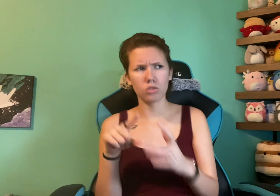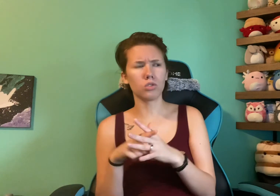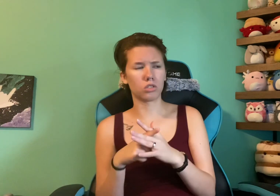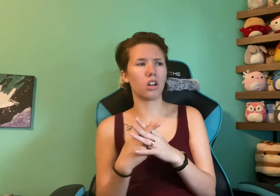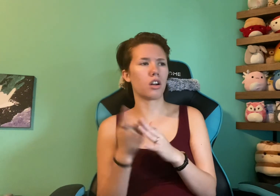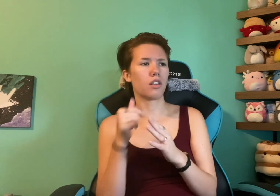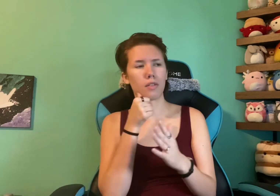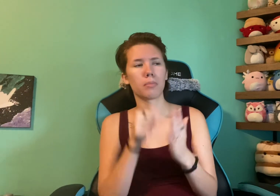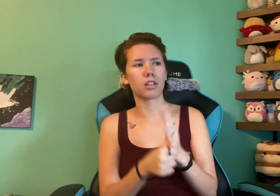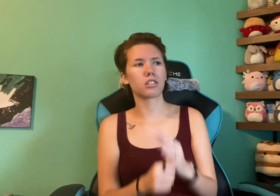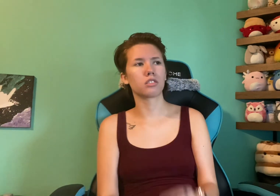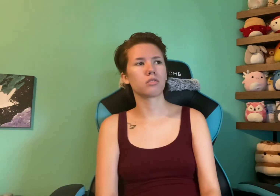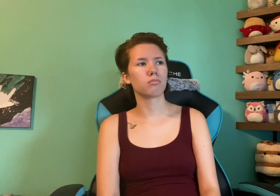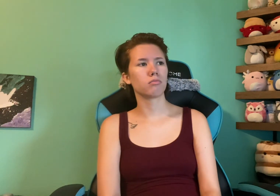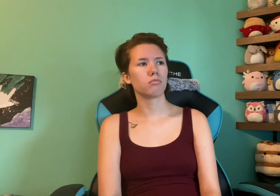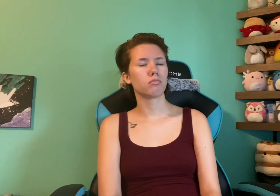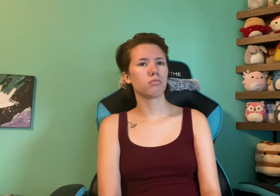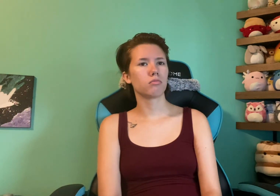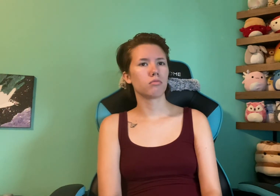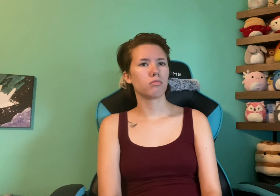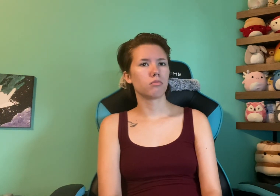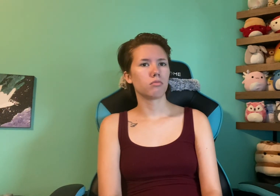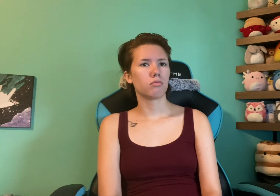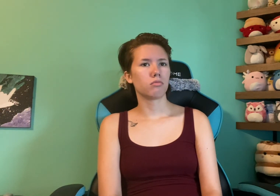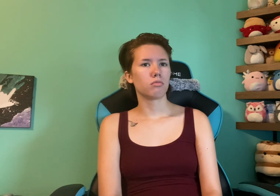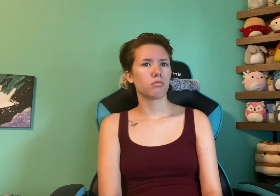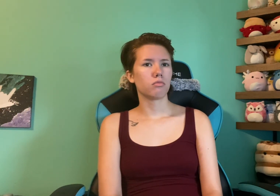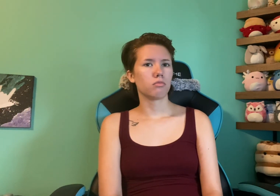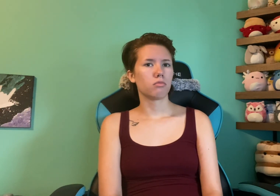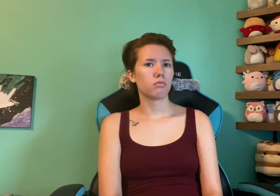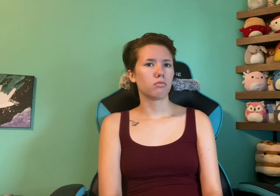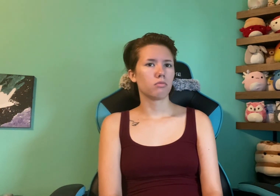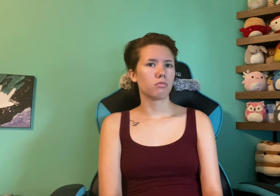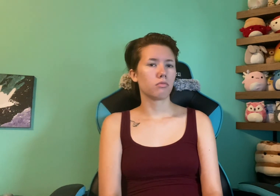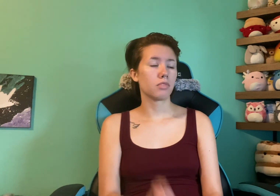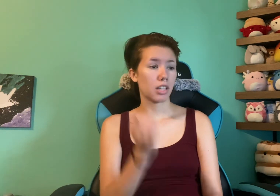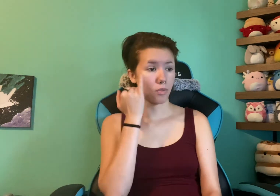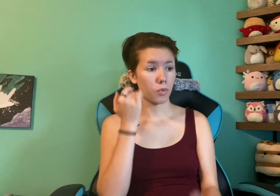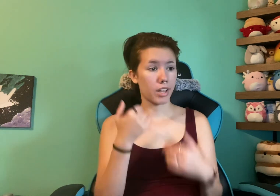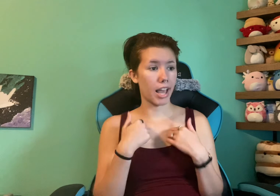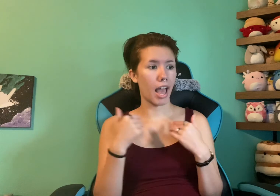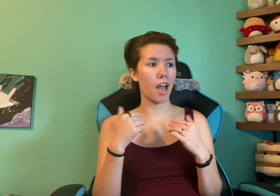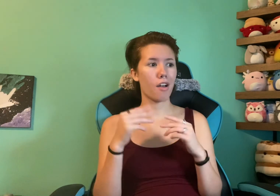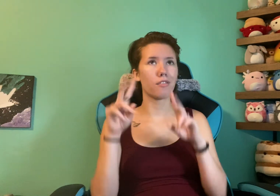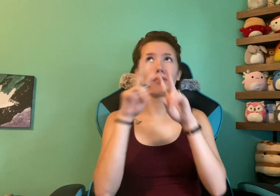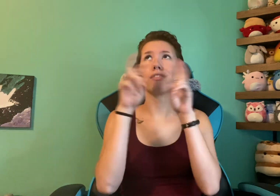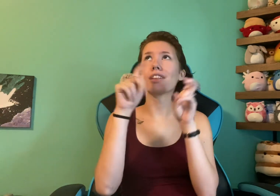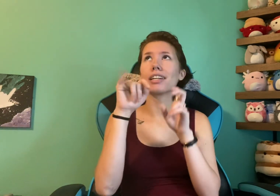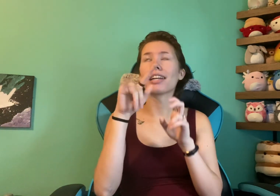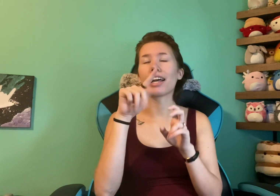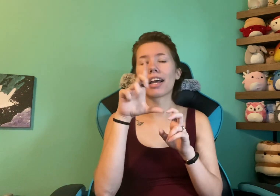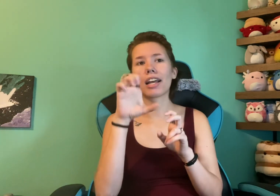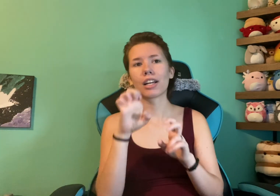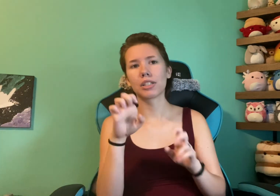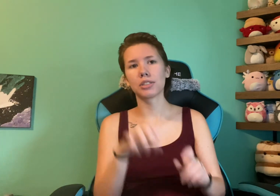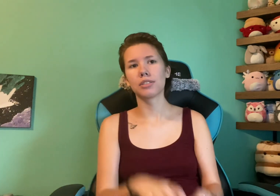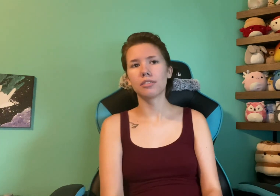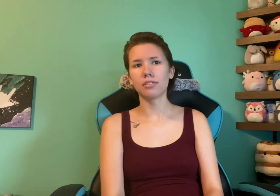Okay. Like if we have the titles, it is going to help us a little bit. Good. Okay, well, I'll add